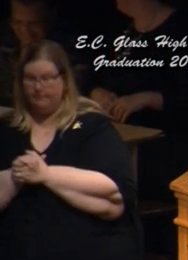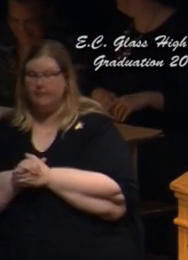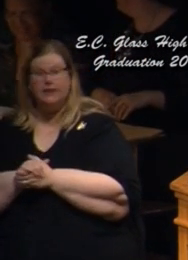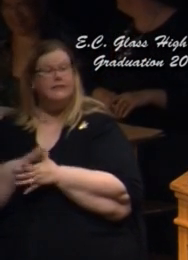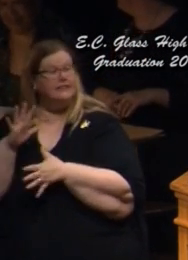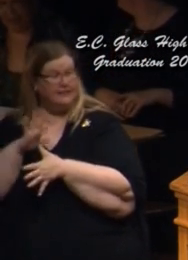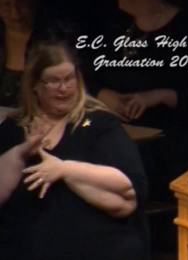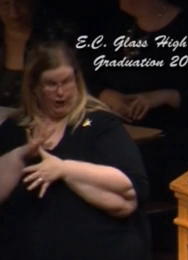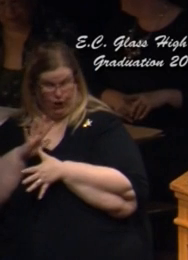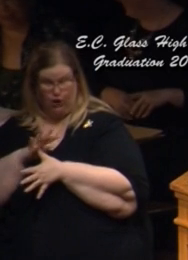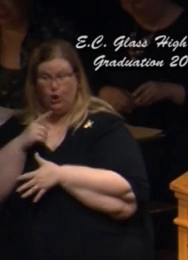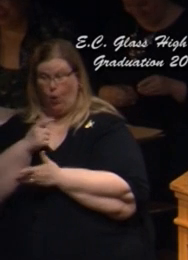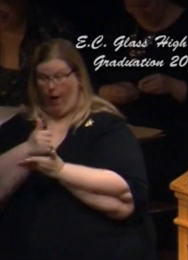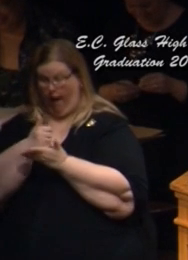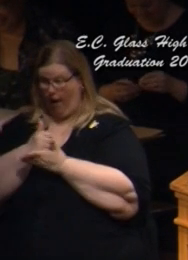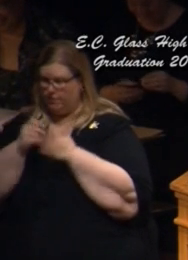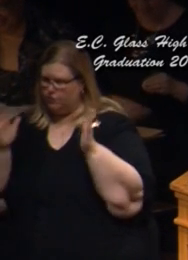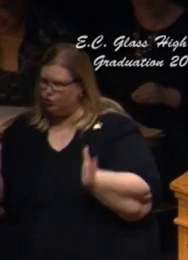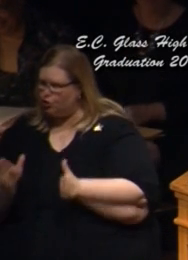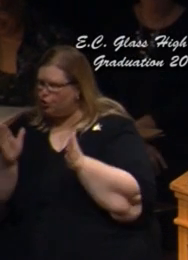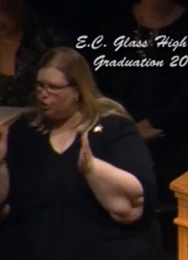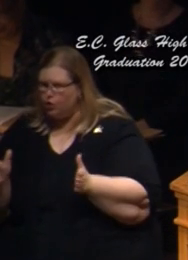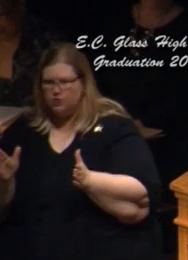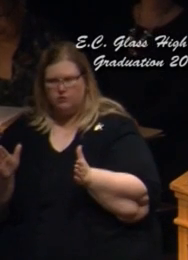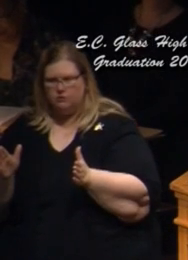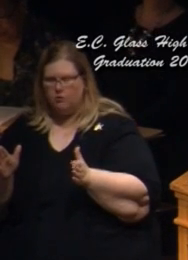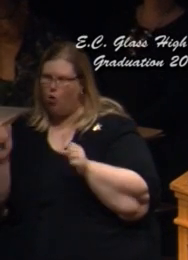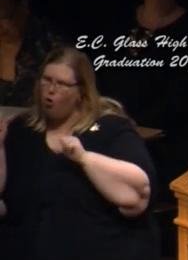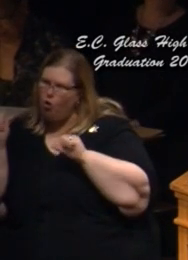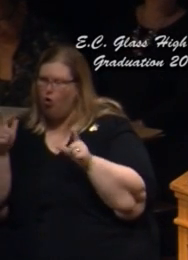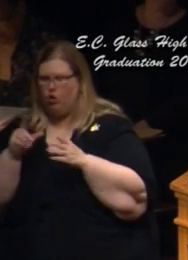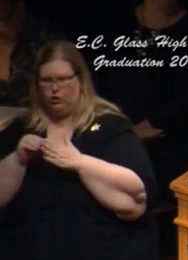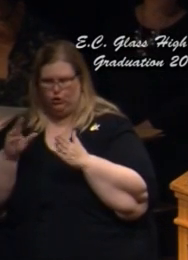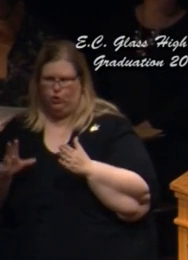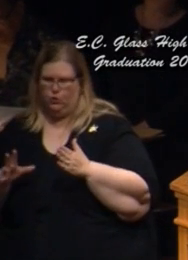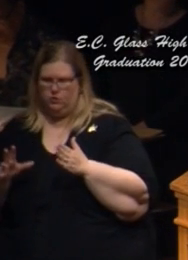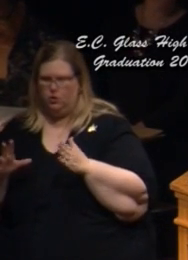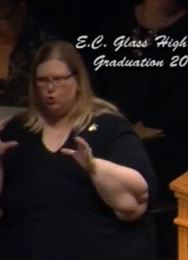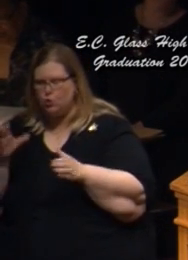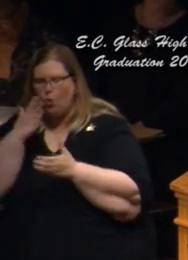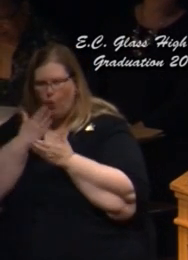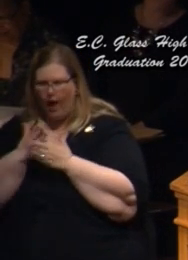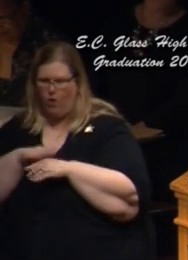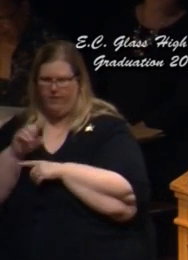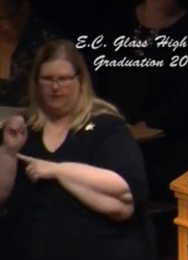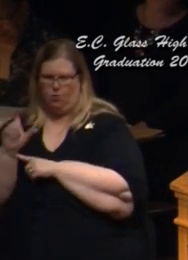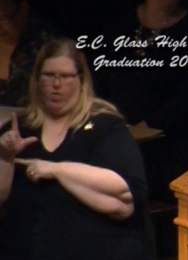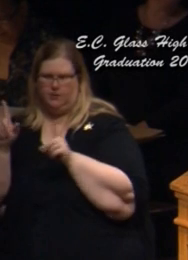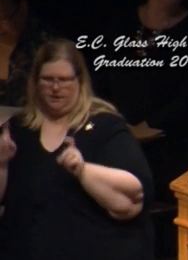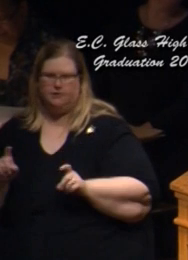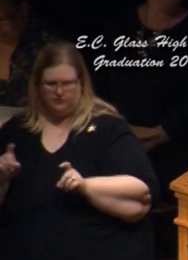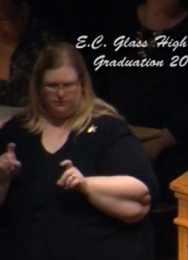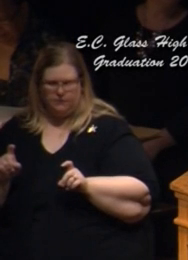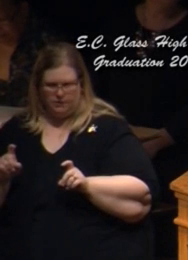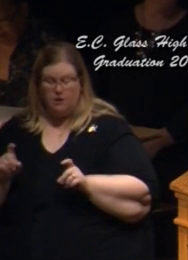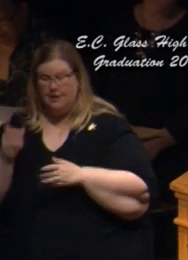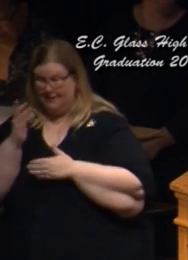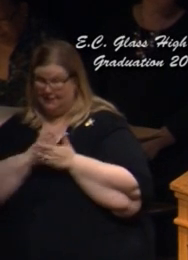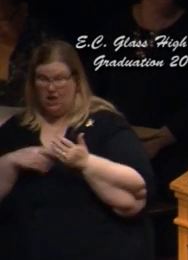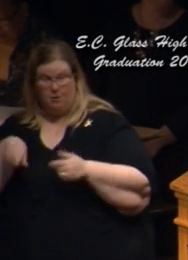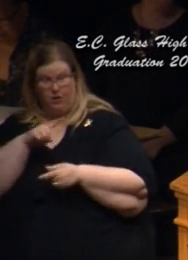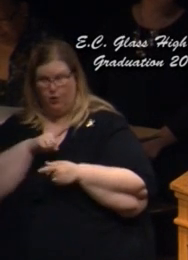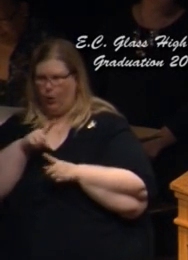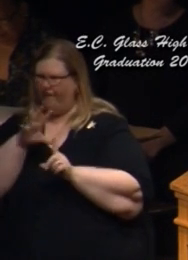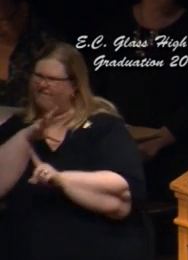Seniors, you helped us encourage the entire student body to do well on SOL testing. Some of you